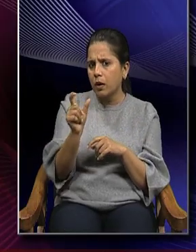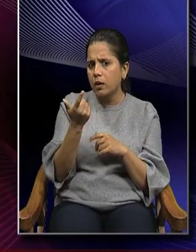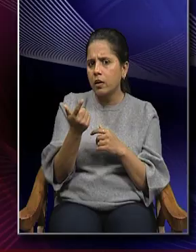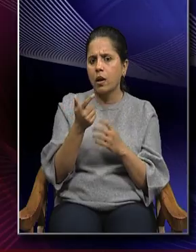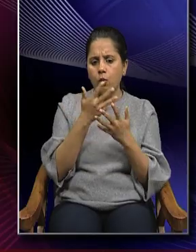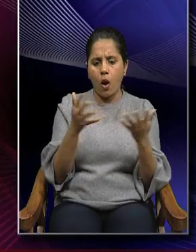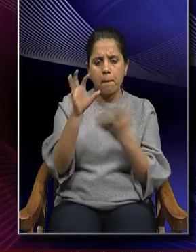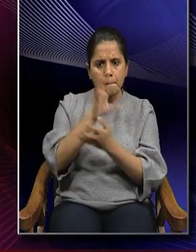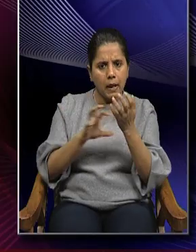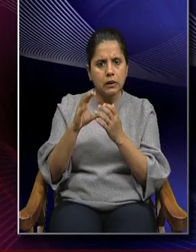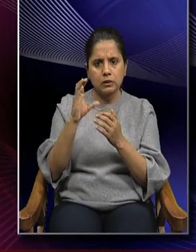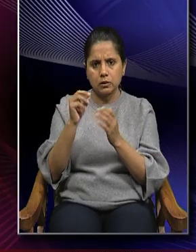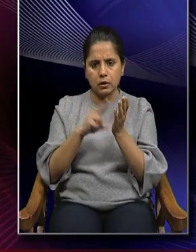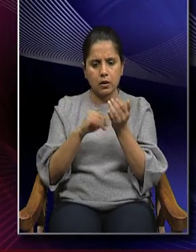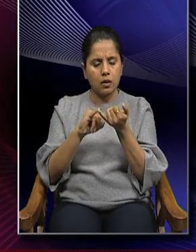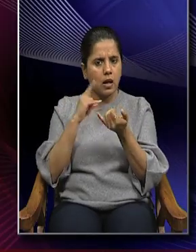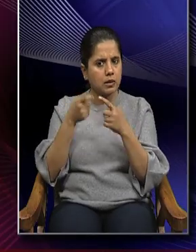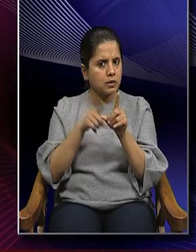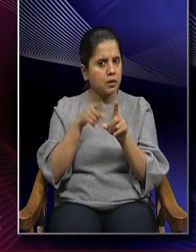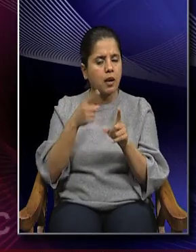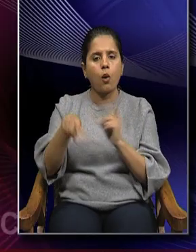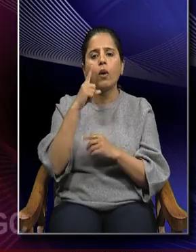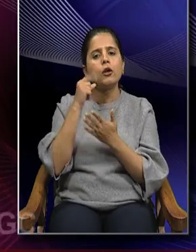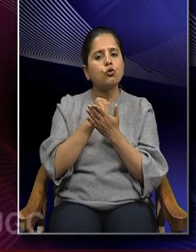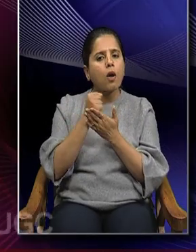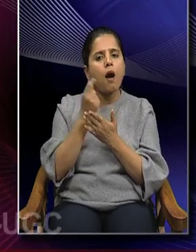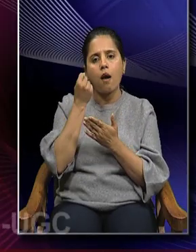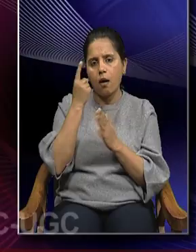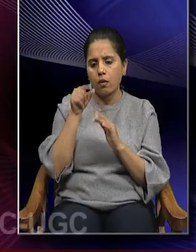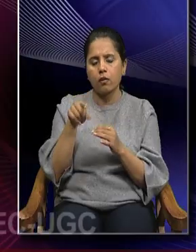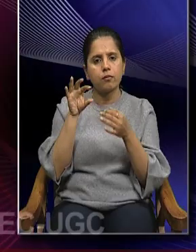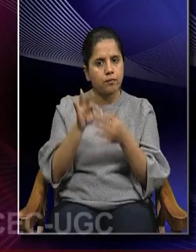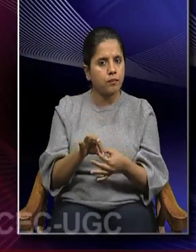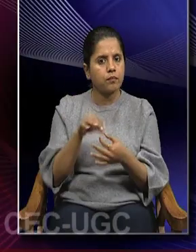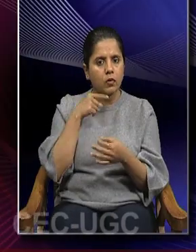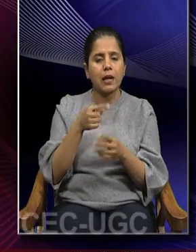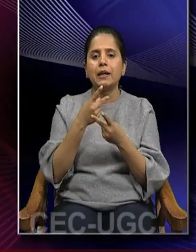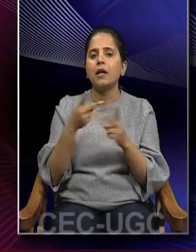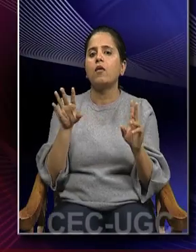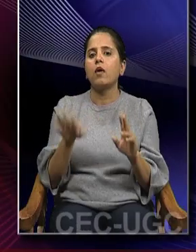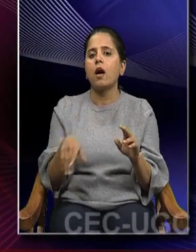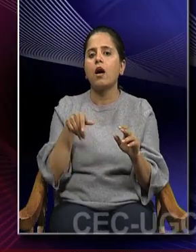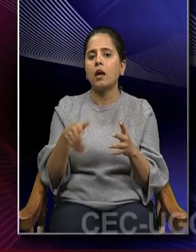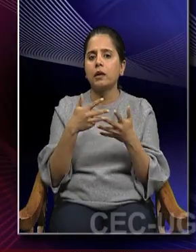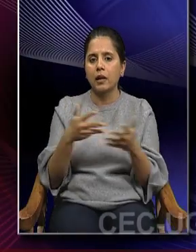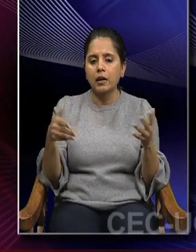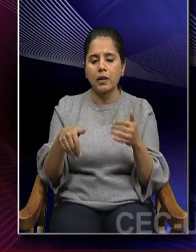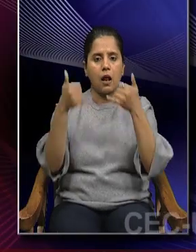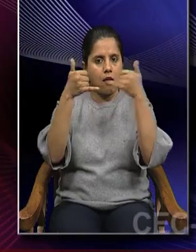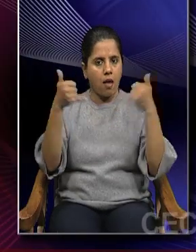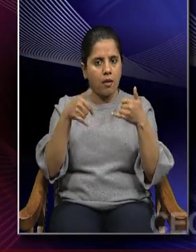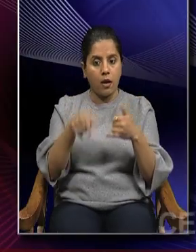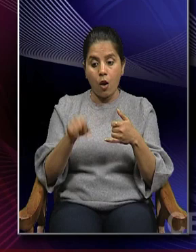mix consistency, because we are trying to understand the relatedness of the different product lines in a product